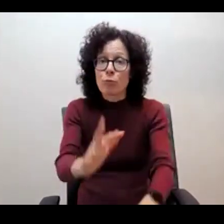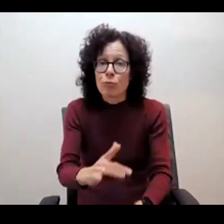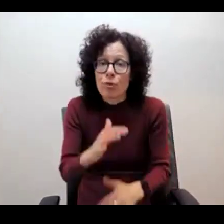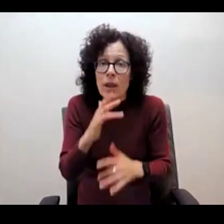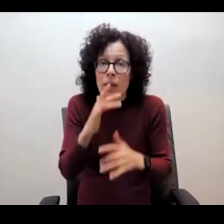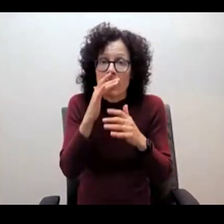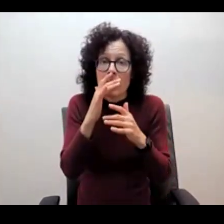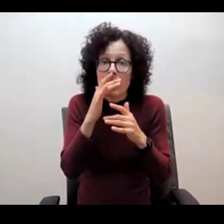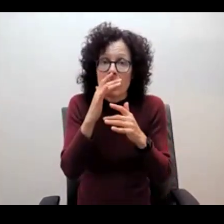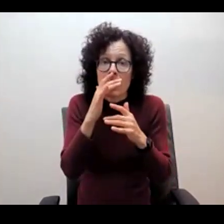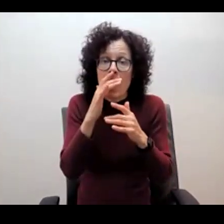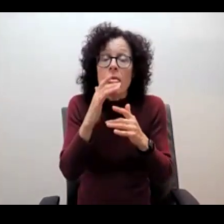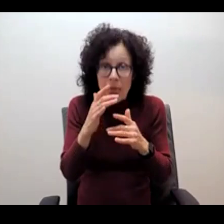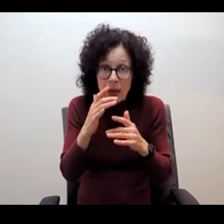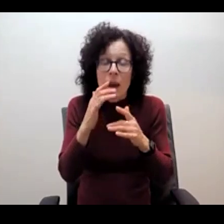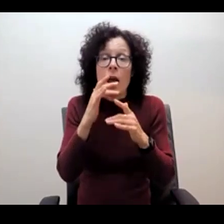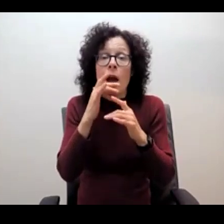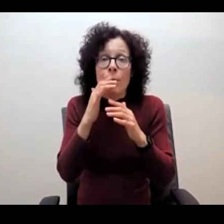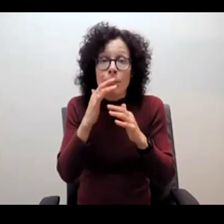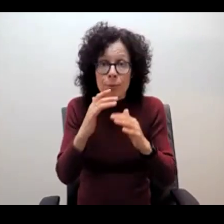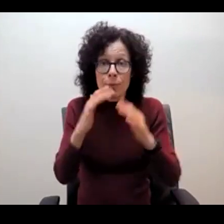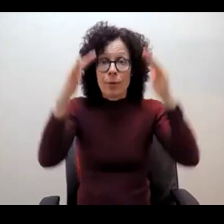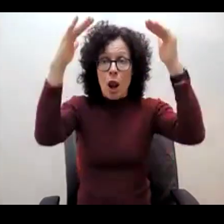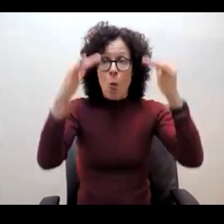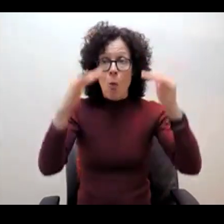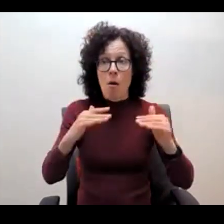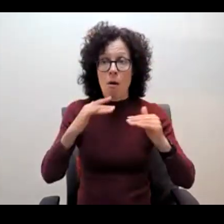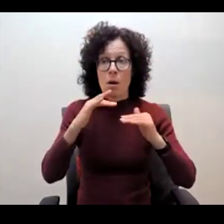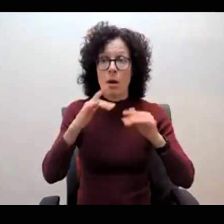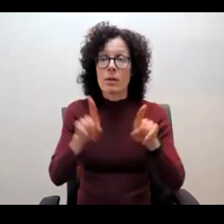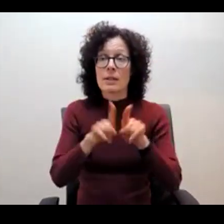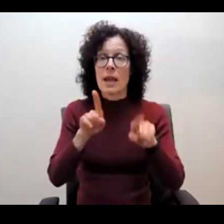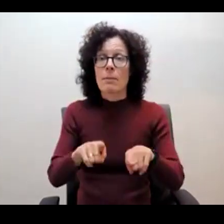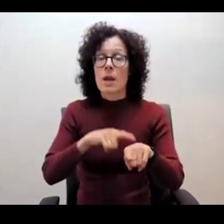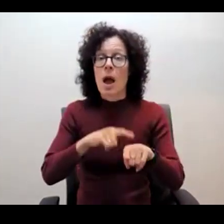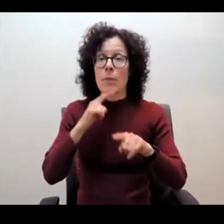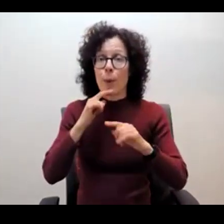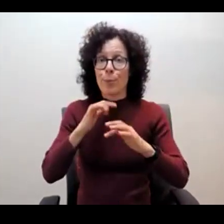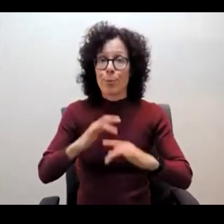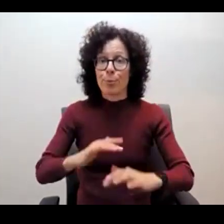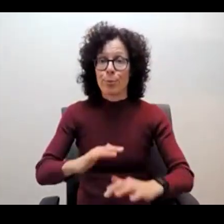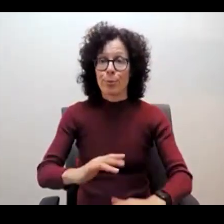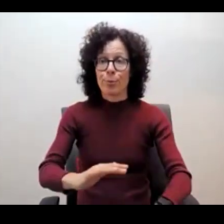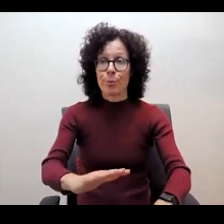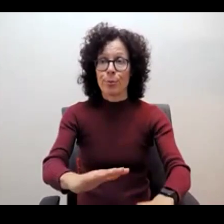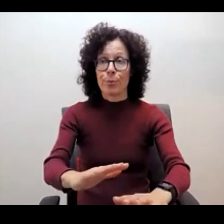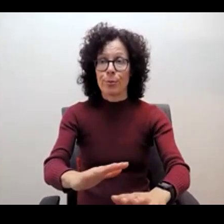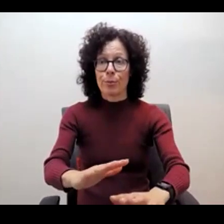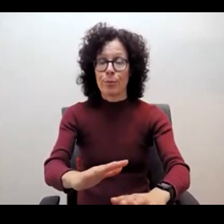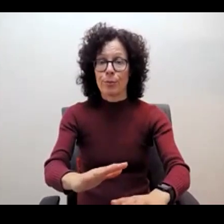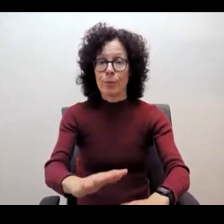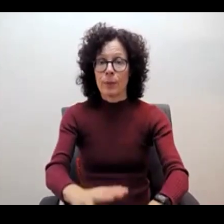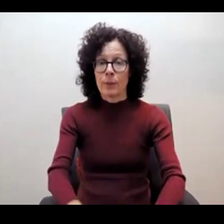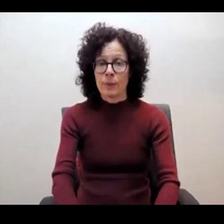And lower them the same way on the out-breath. So again, past the chest and all the way down.